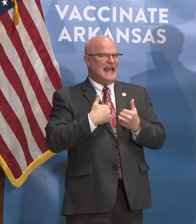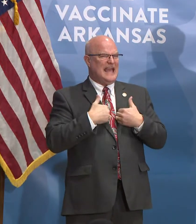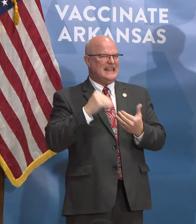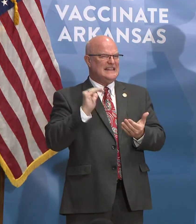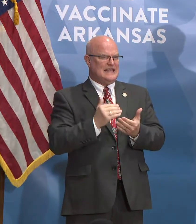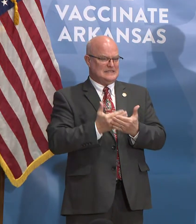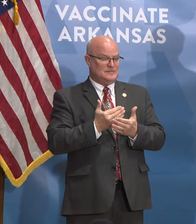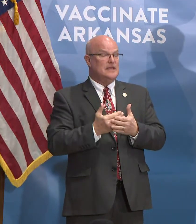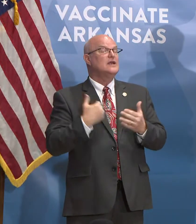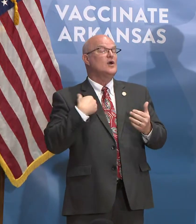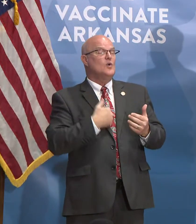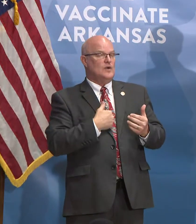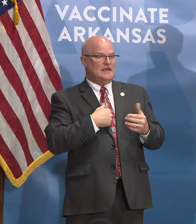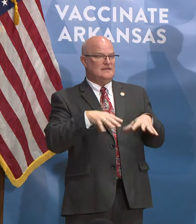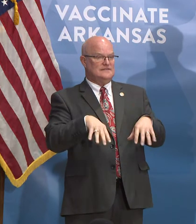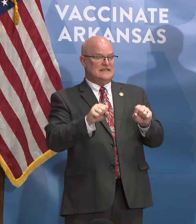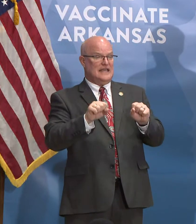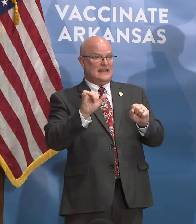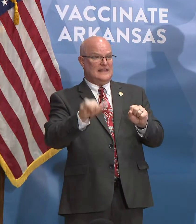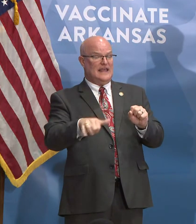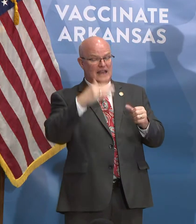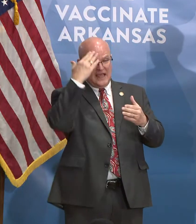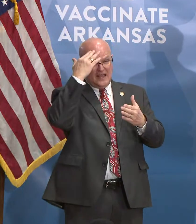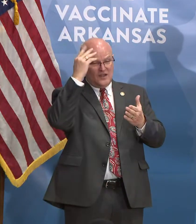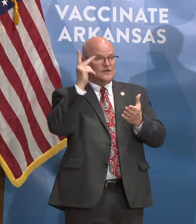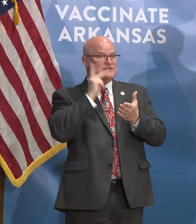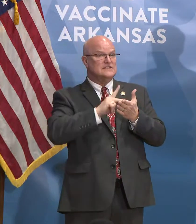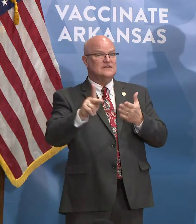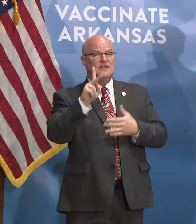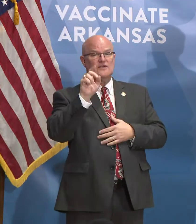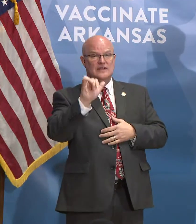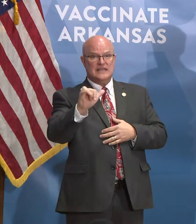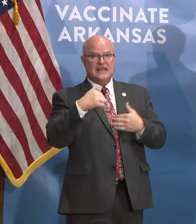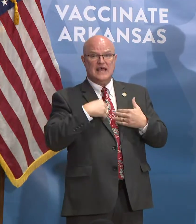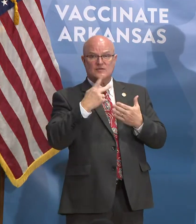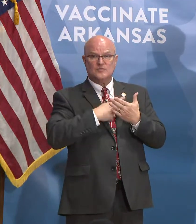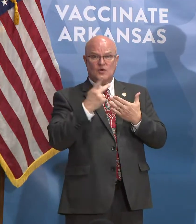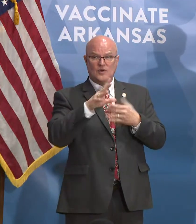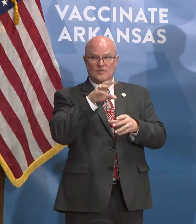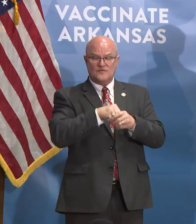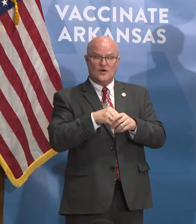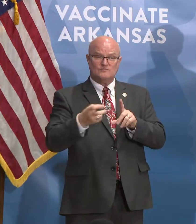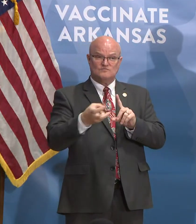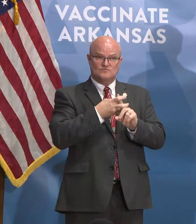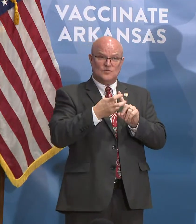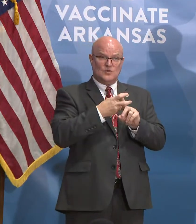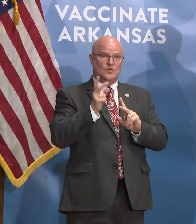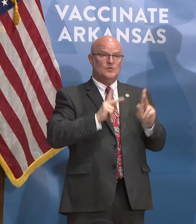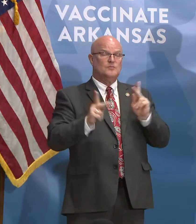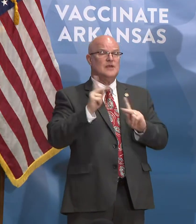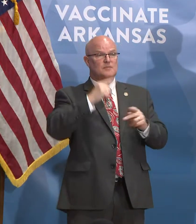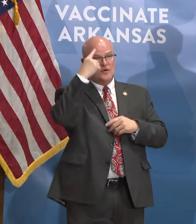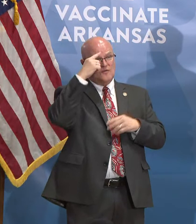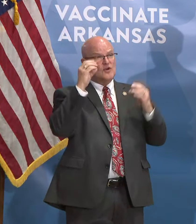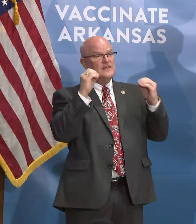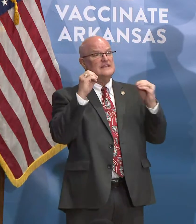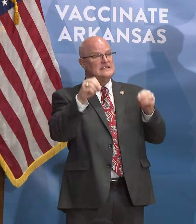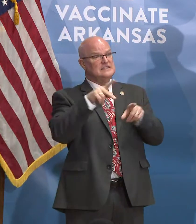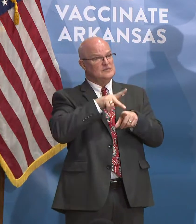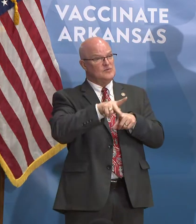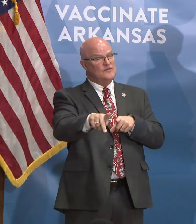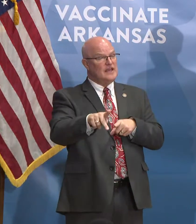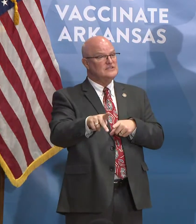we have taken that step. I know that Secretary Key, we have programs involved in recruiting people to the teaching